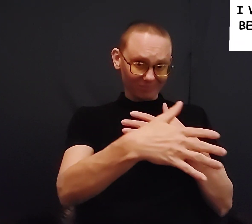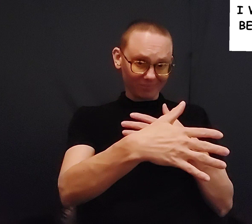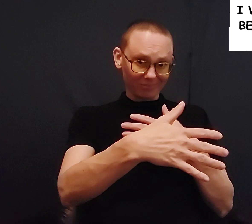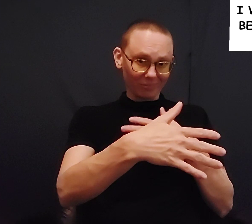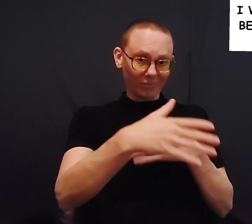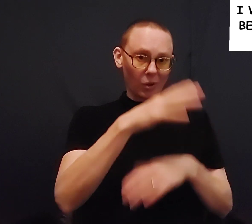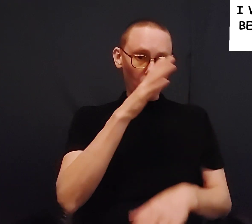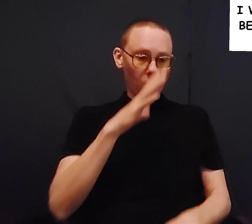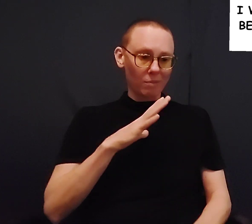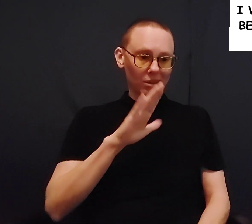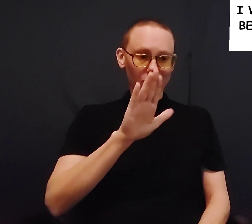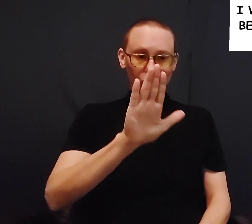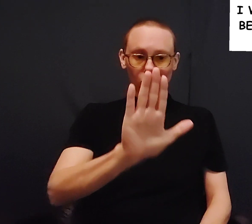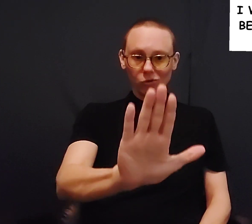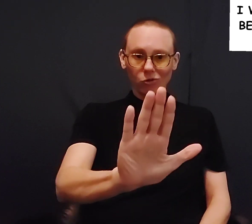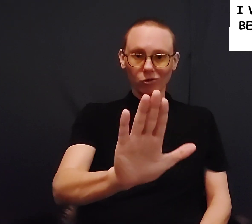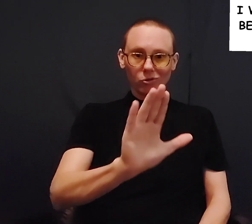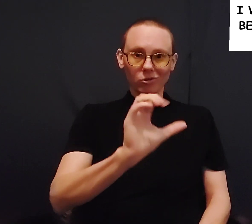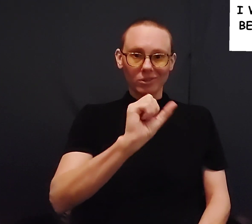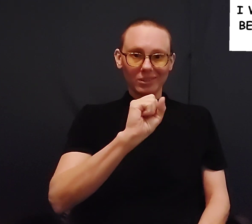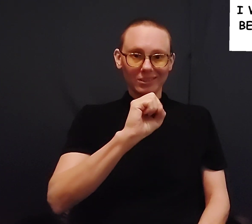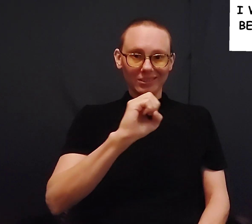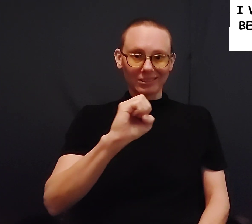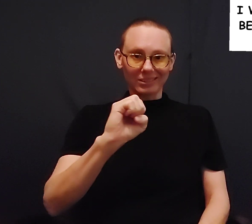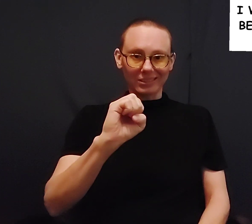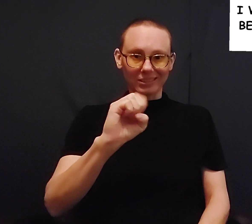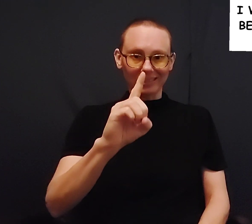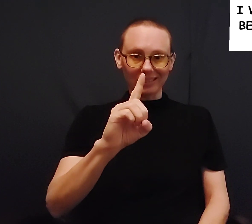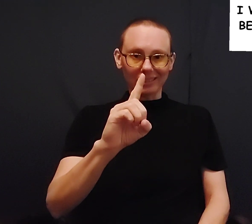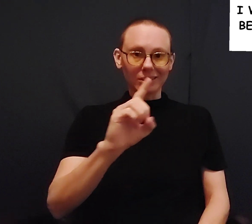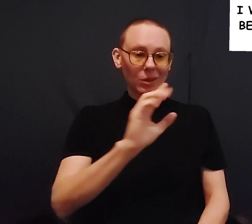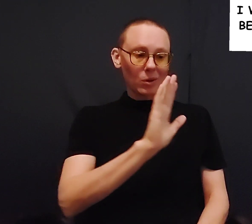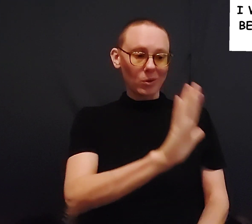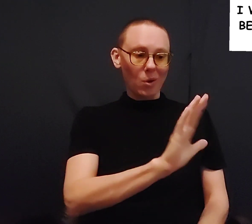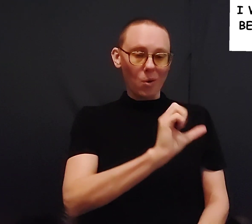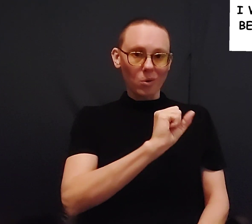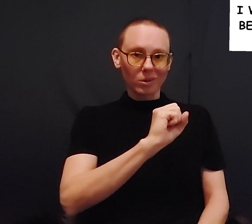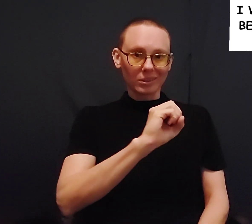I will put enmity between you and the woman,